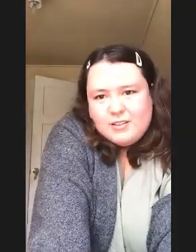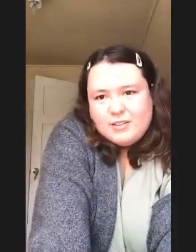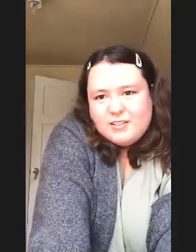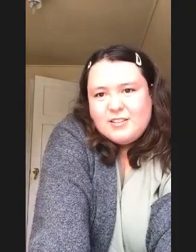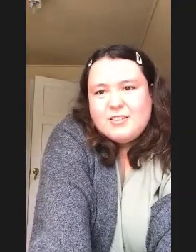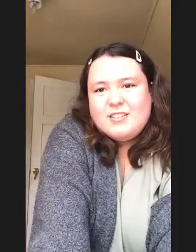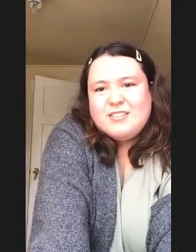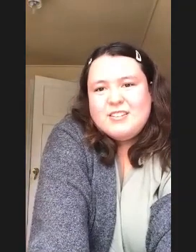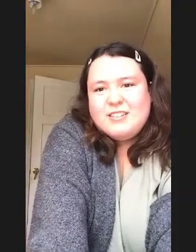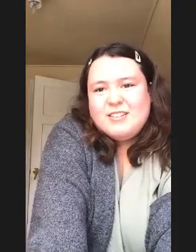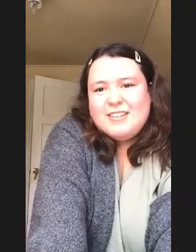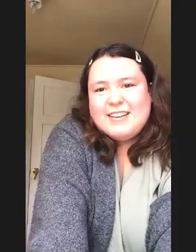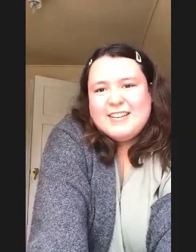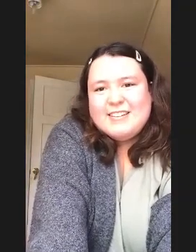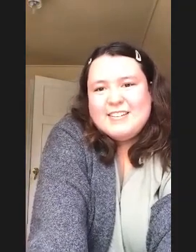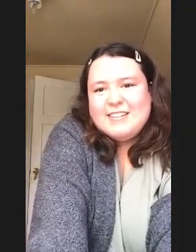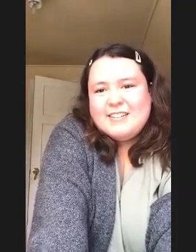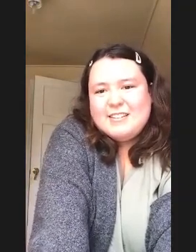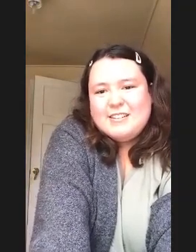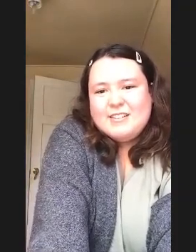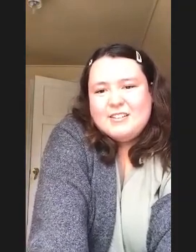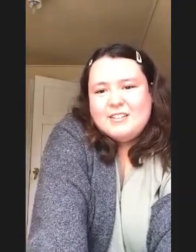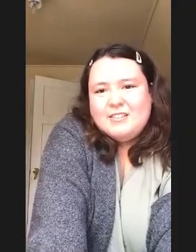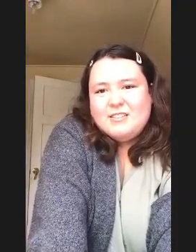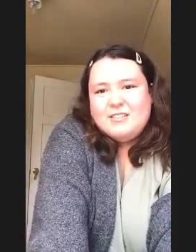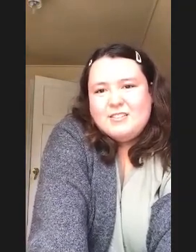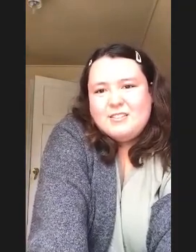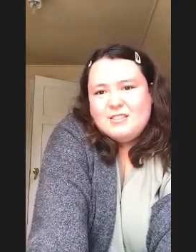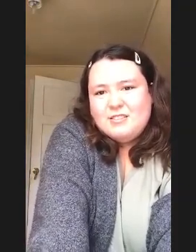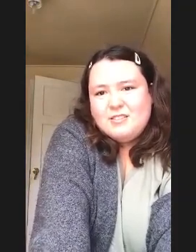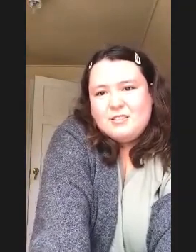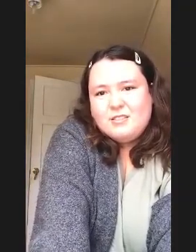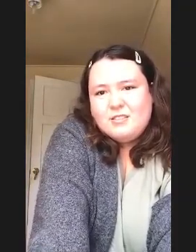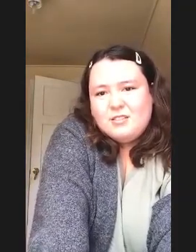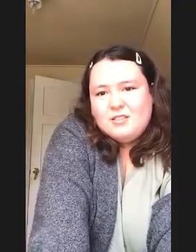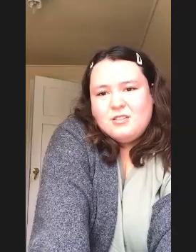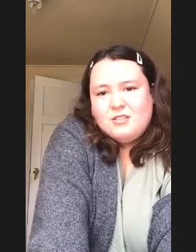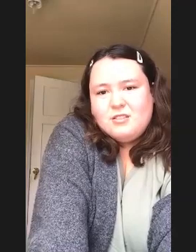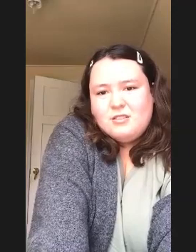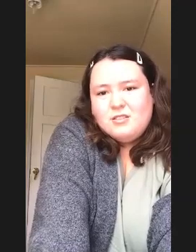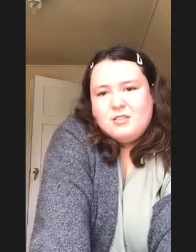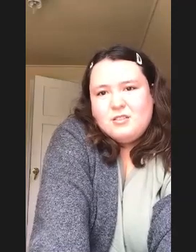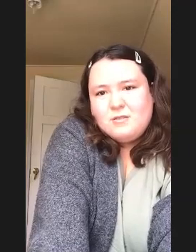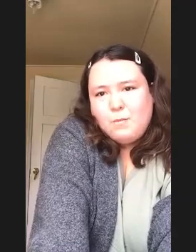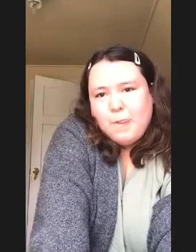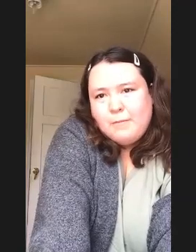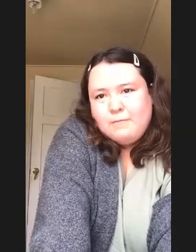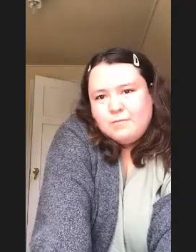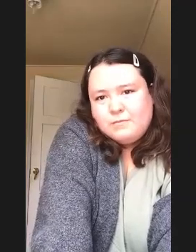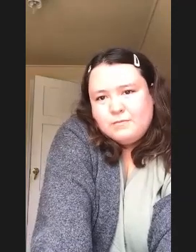very cool. Yeah. So maybe we'll wrap up in a few minutes. How about do you want to take a picture and then maybe